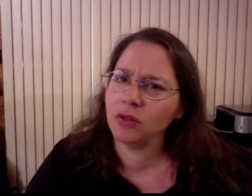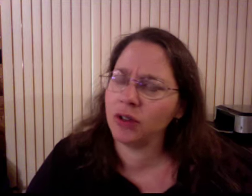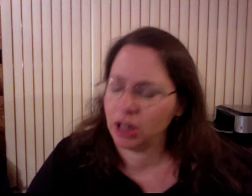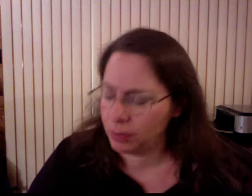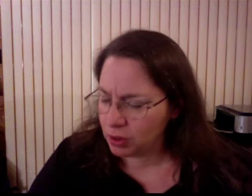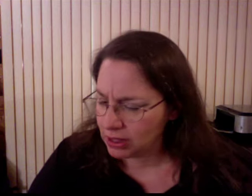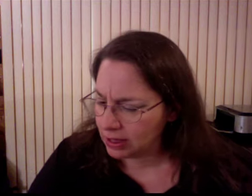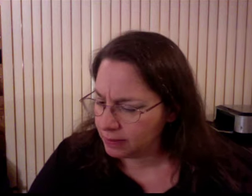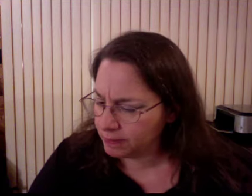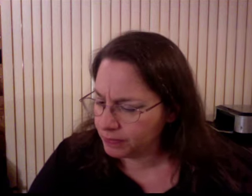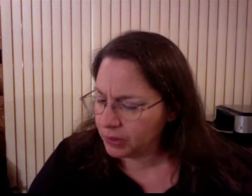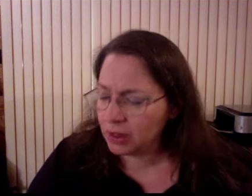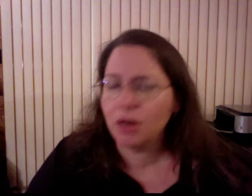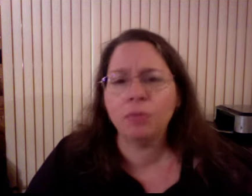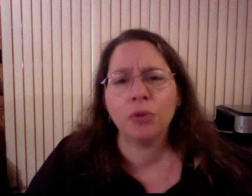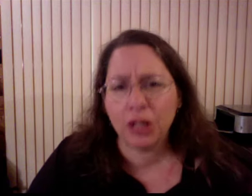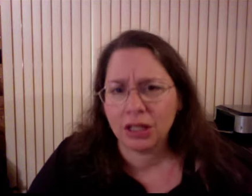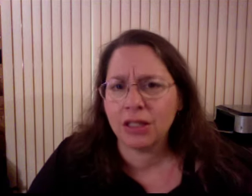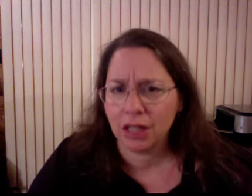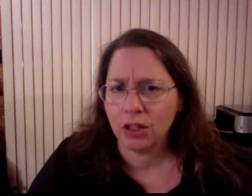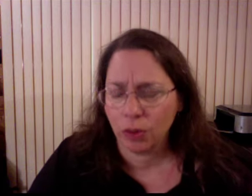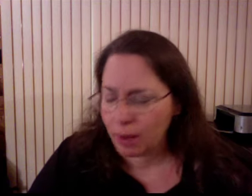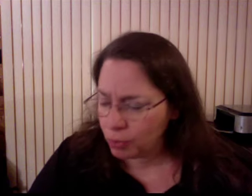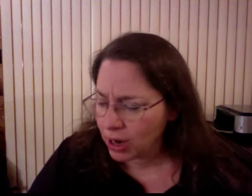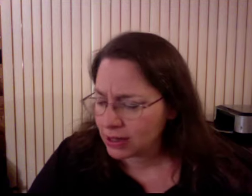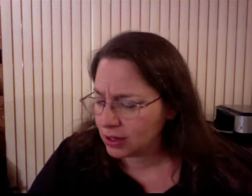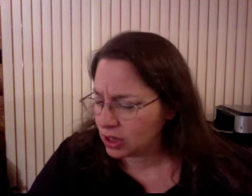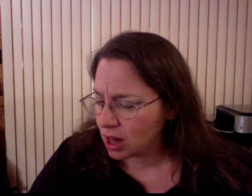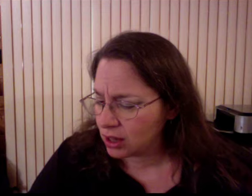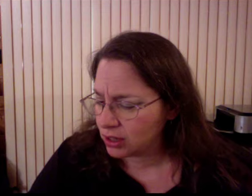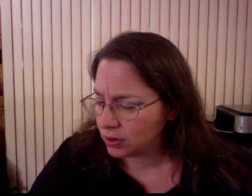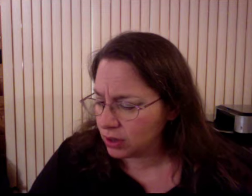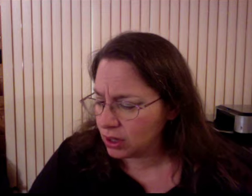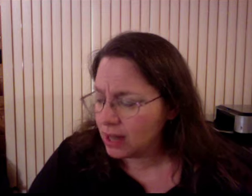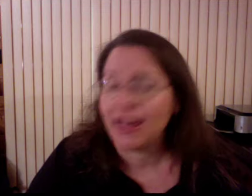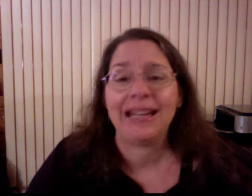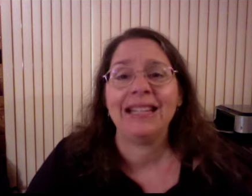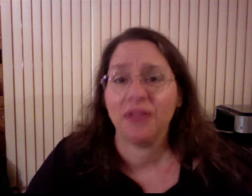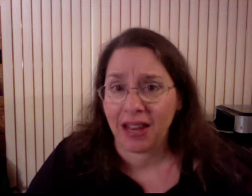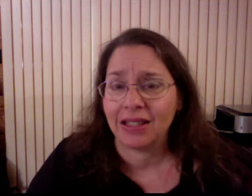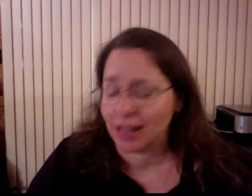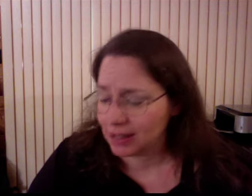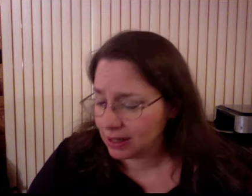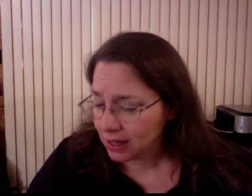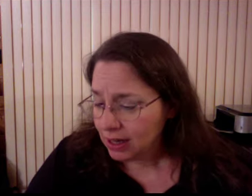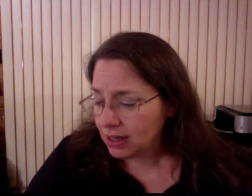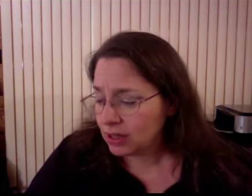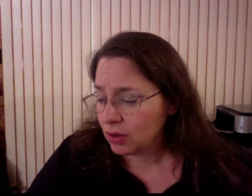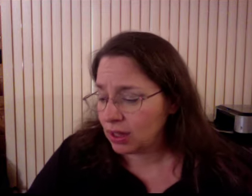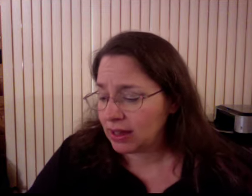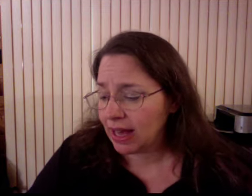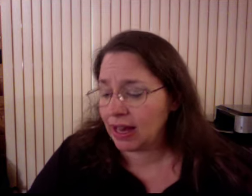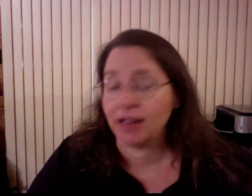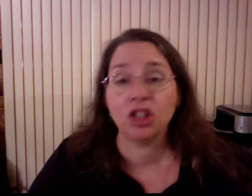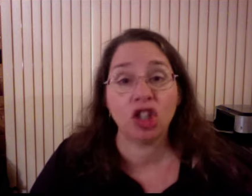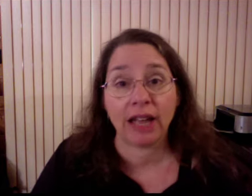the community. Priests need to embrace their solitude. They need to face it so that they can shed light